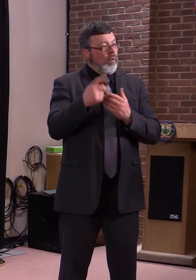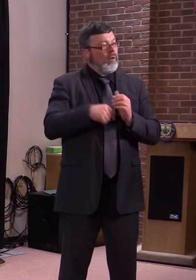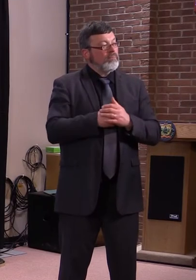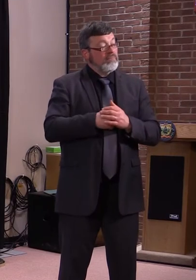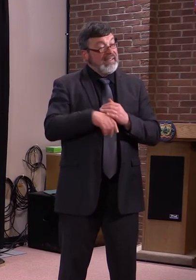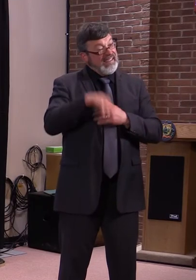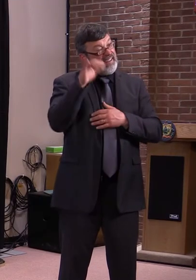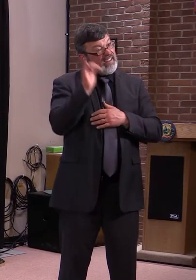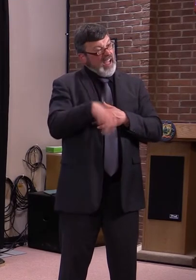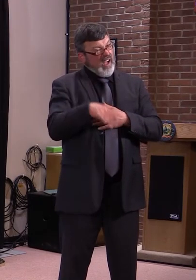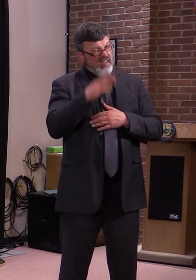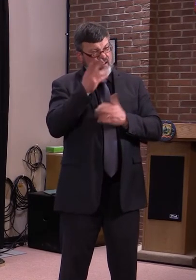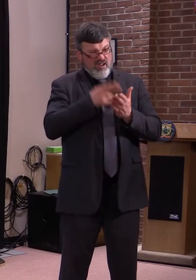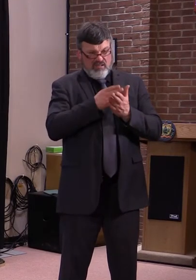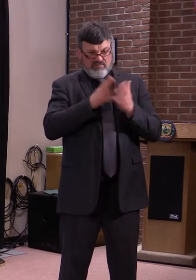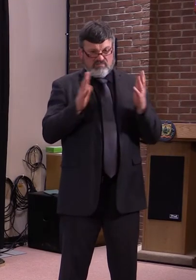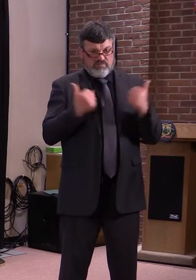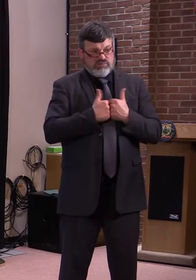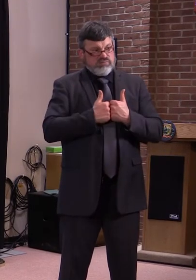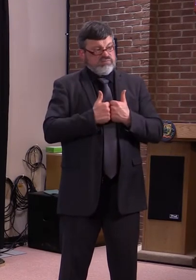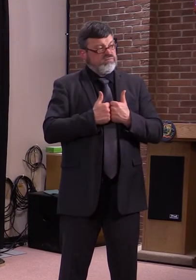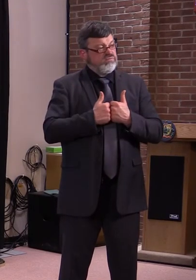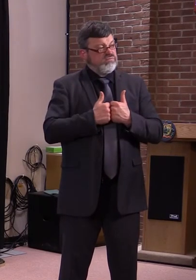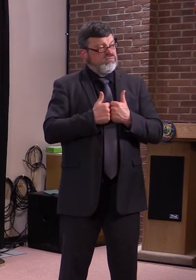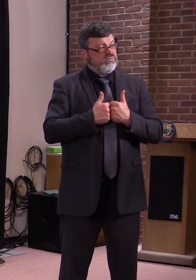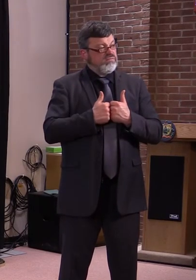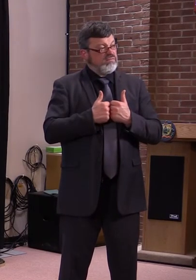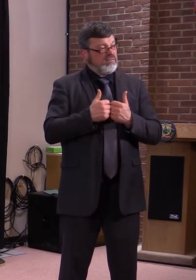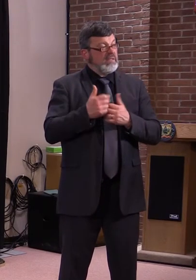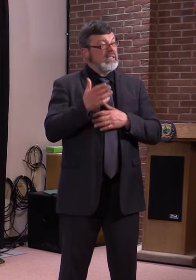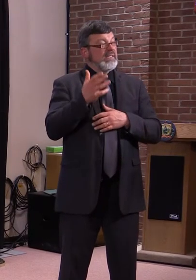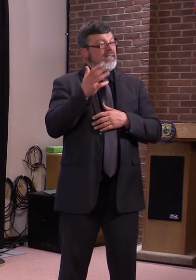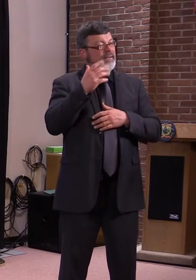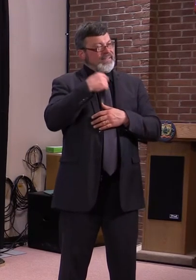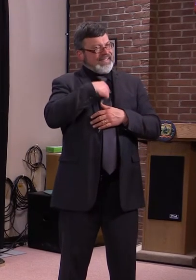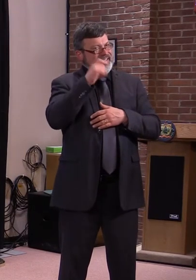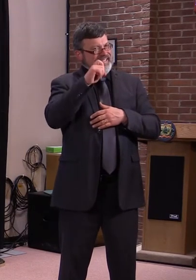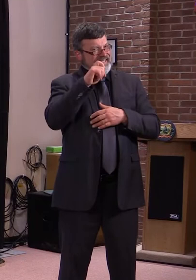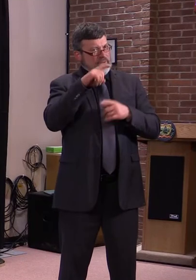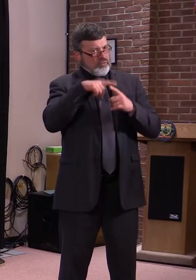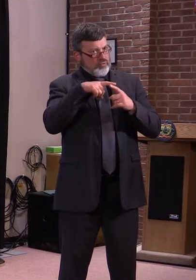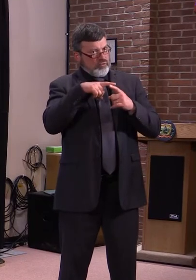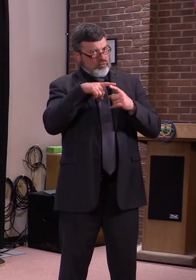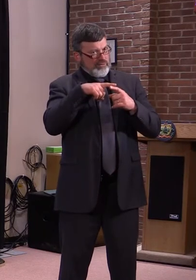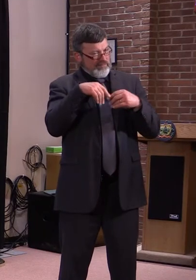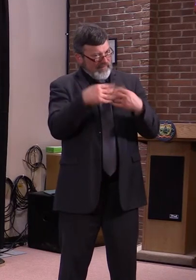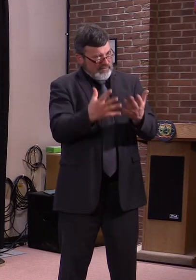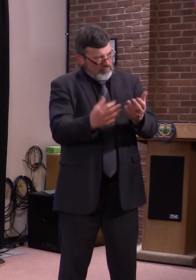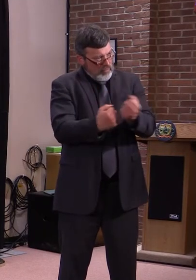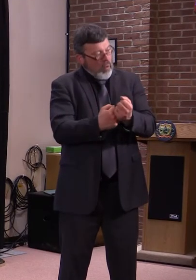to continue to support and improve the facilities and support and improve mental health.